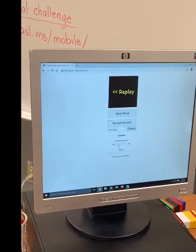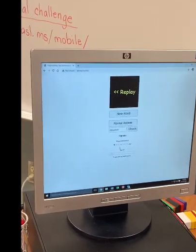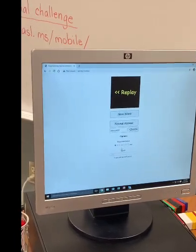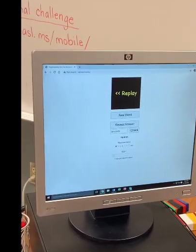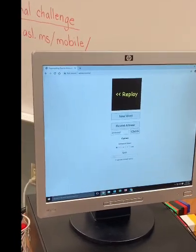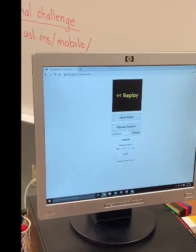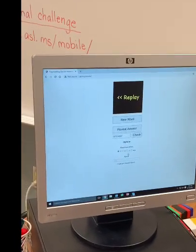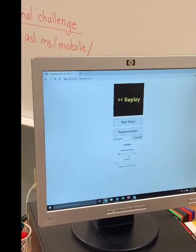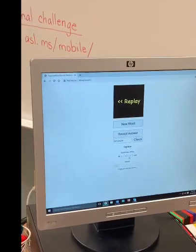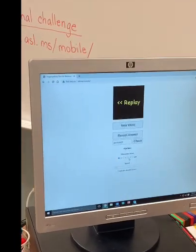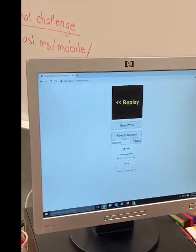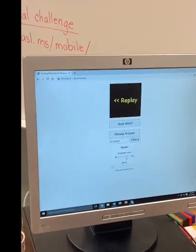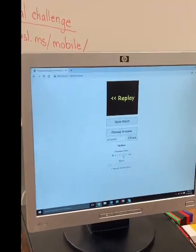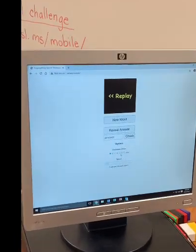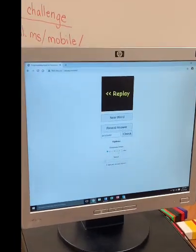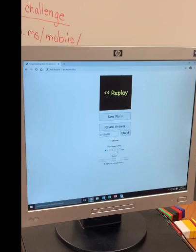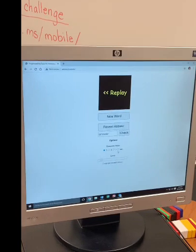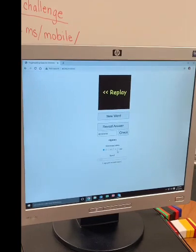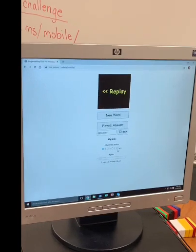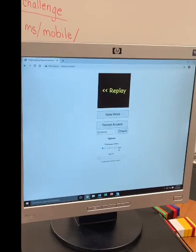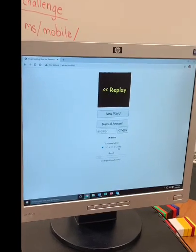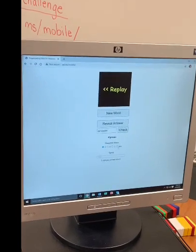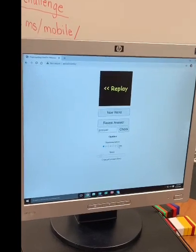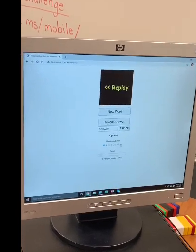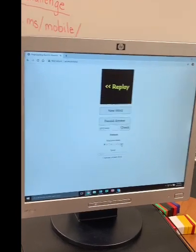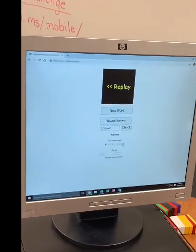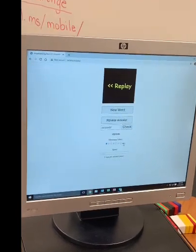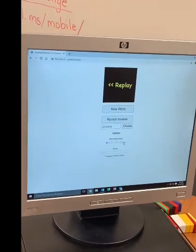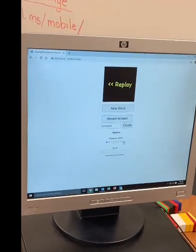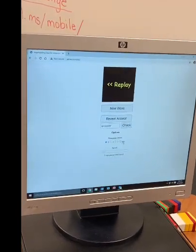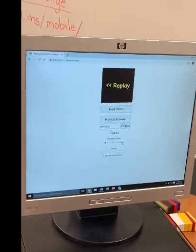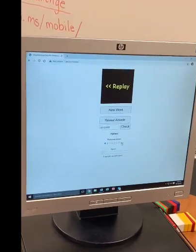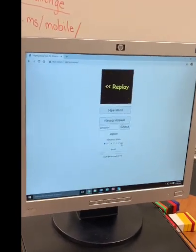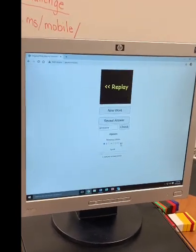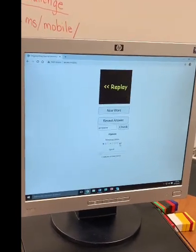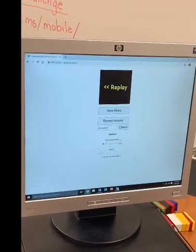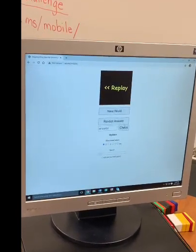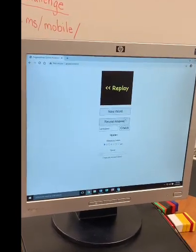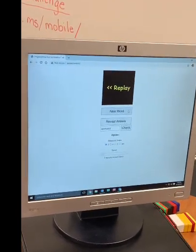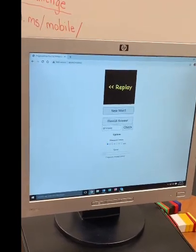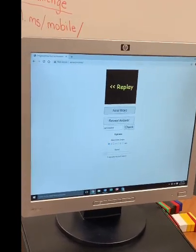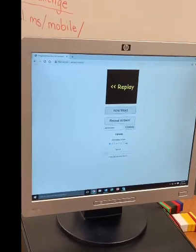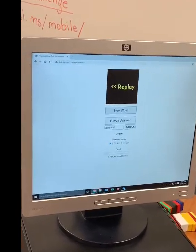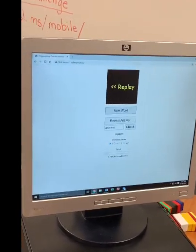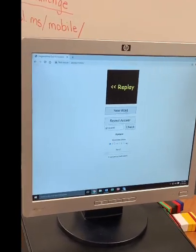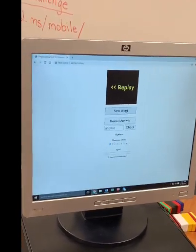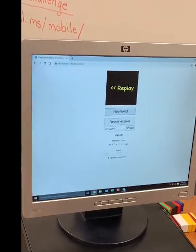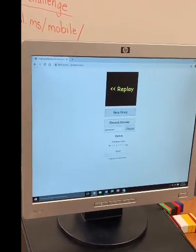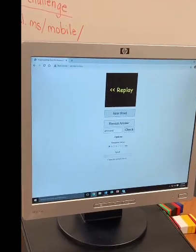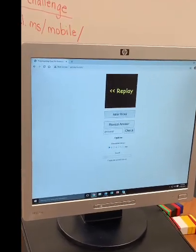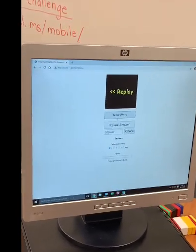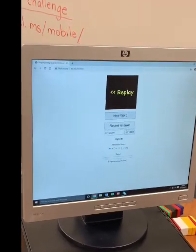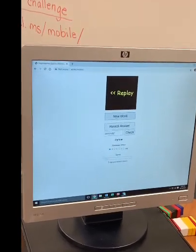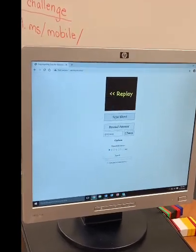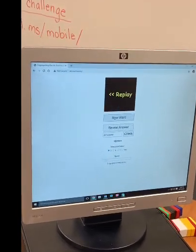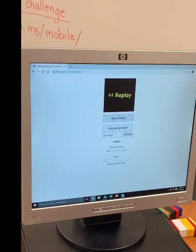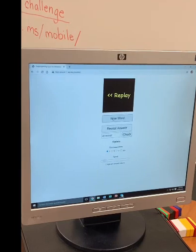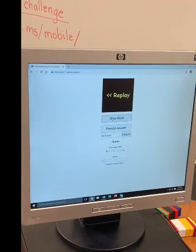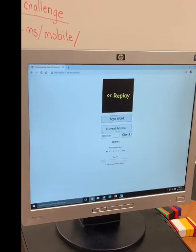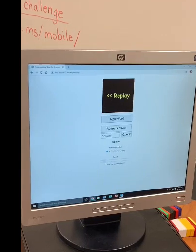words, 5-letter words, or any length of word. So here I'm going to click on new word, and there's